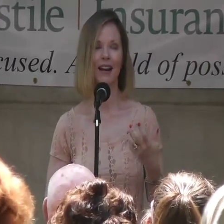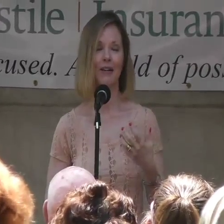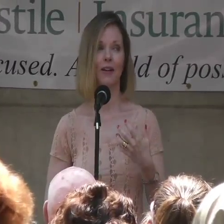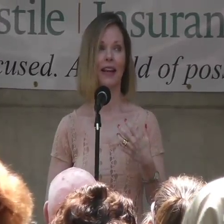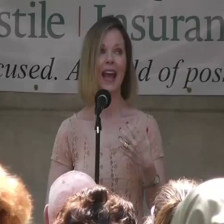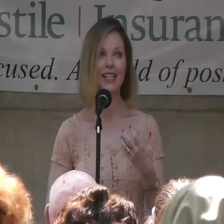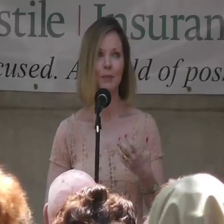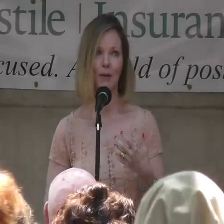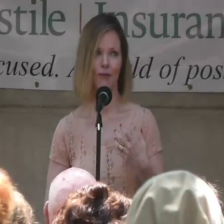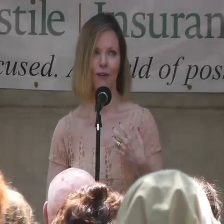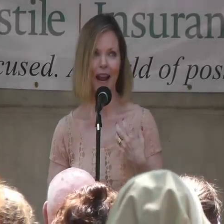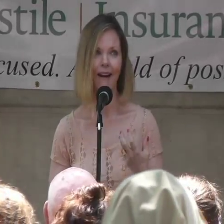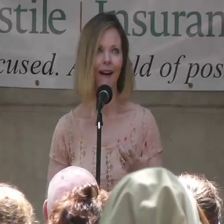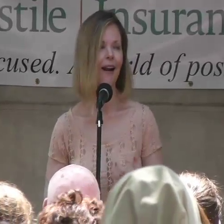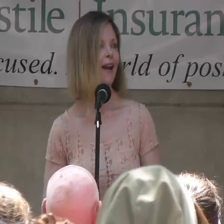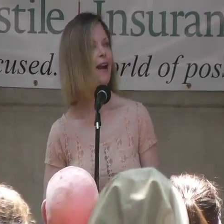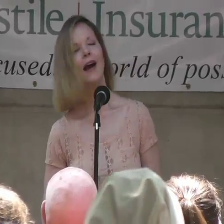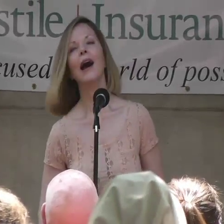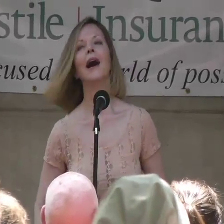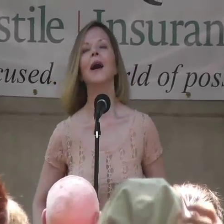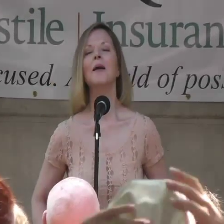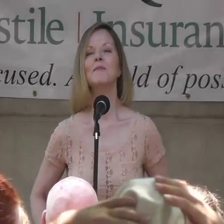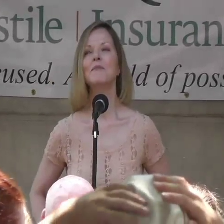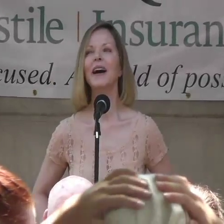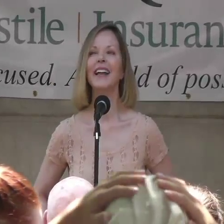see me kind of gasping for air.